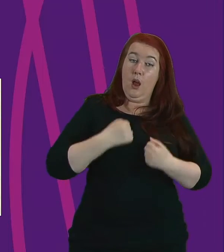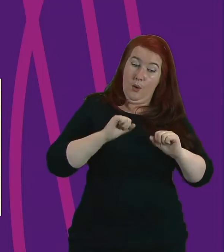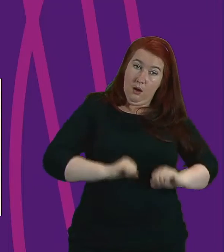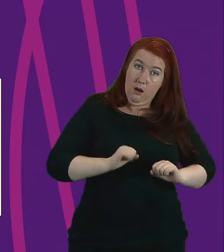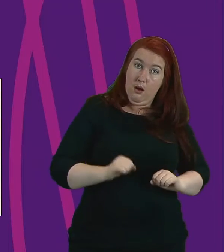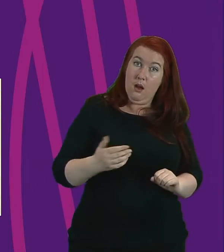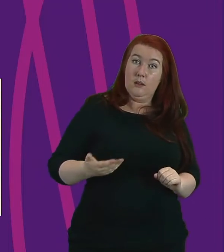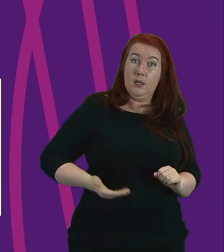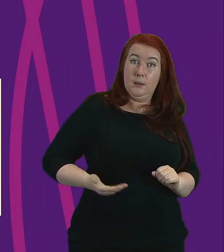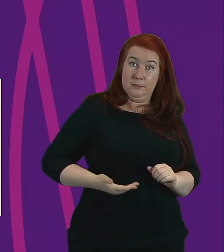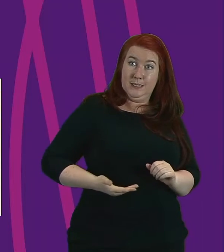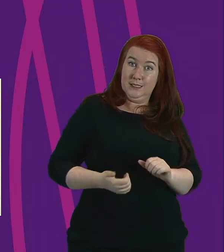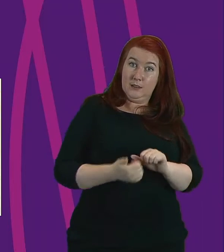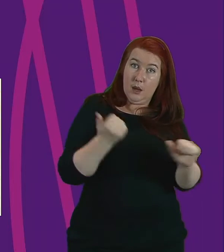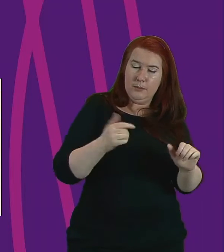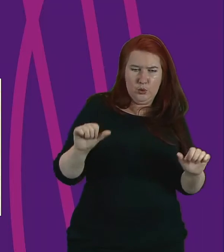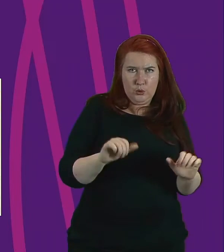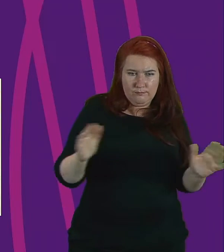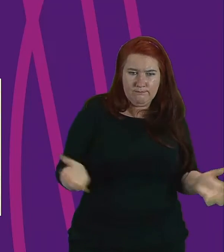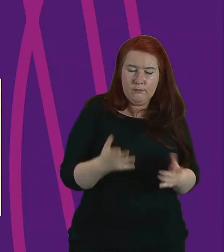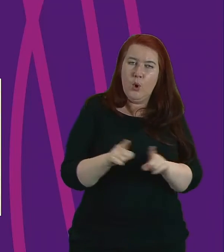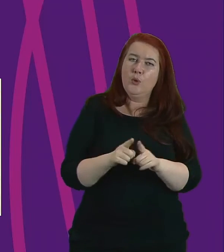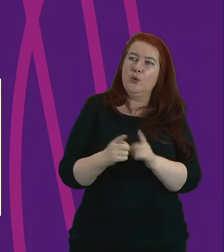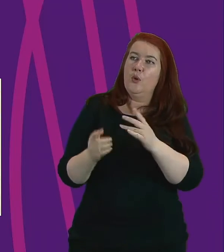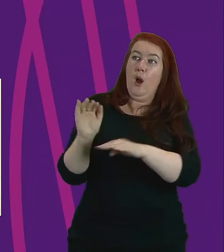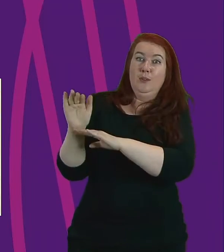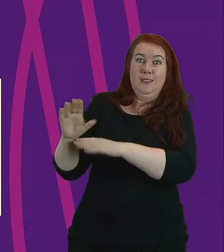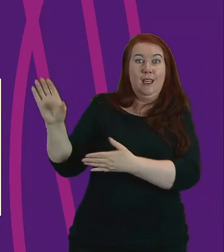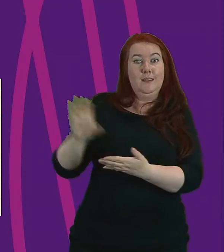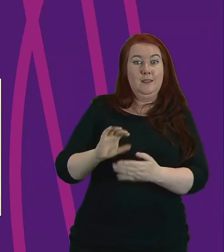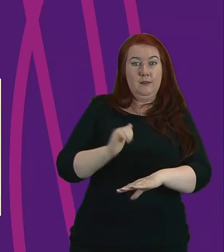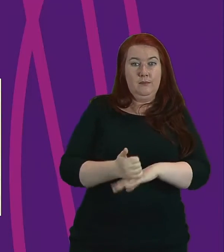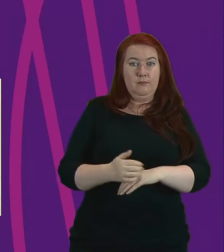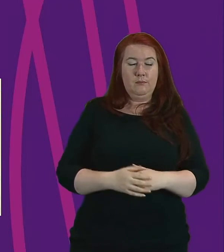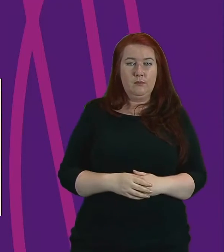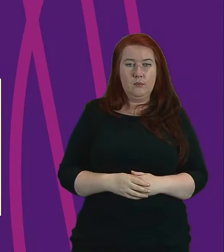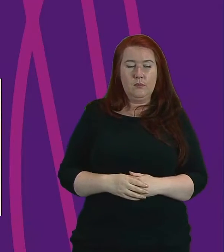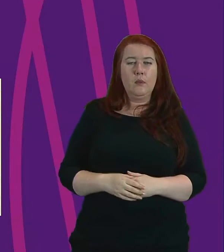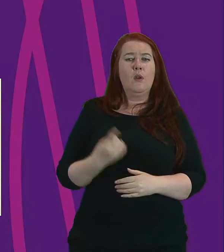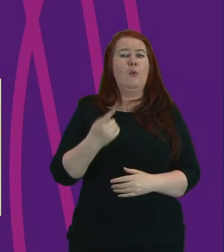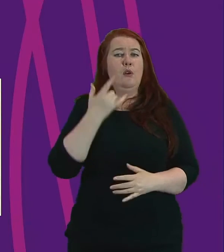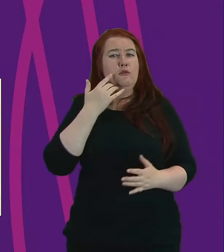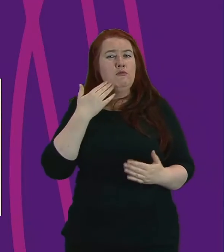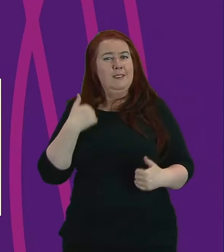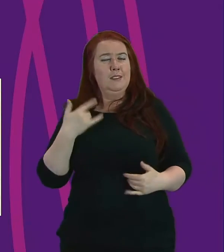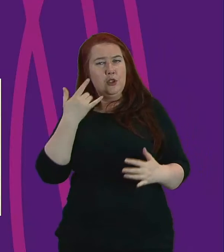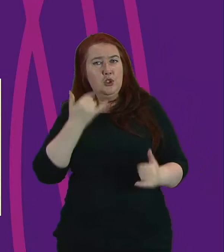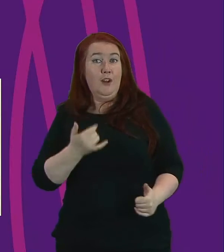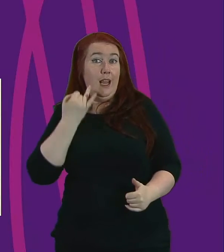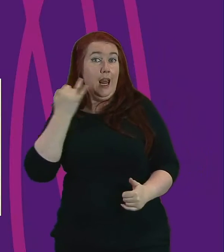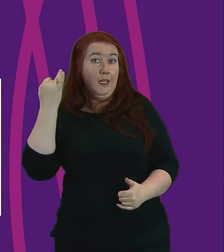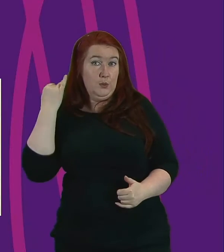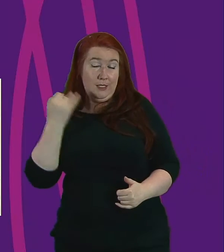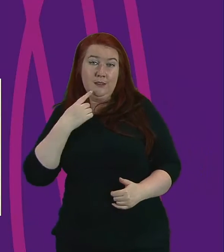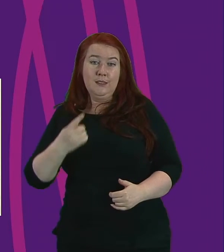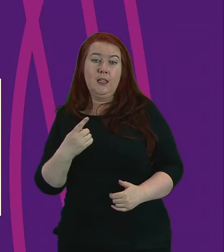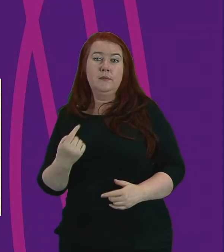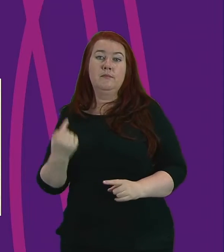inward investment. It's heartening that Ernst & Young's Scotland Attractiveness Survey of International Investment showed only last week that